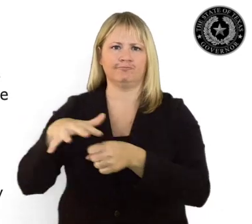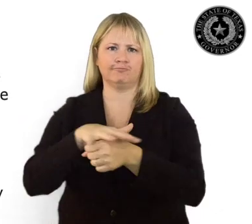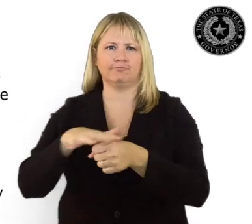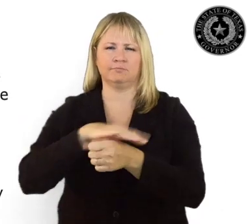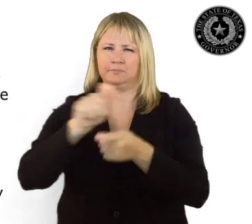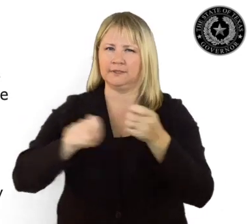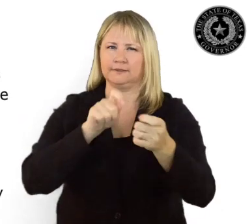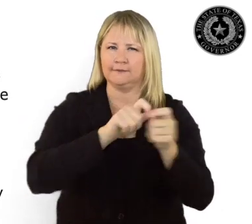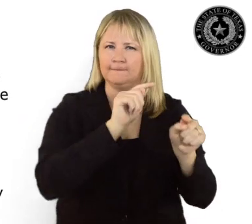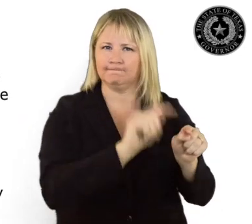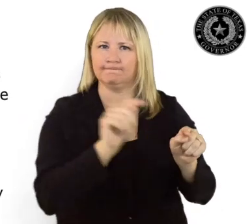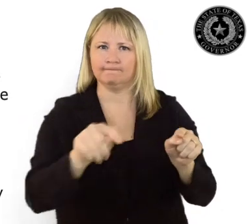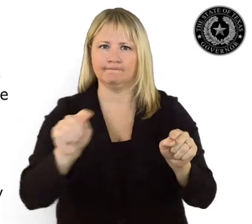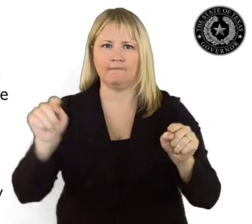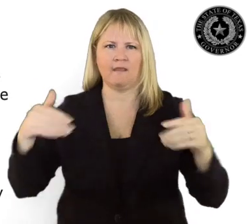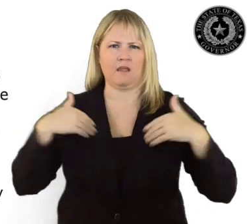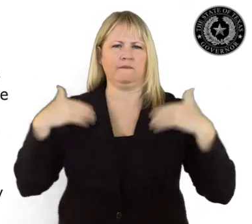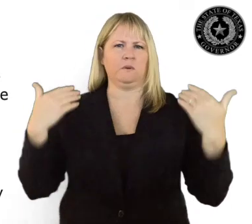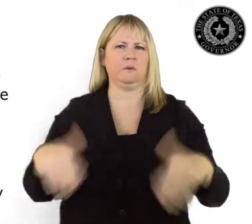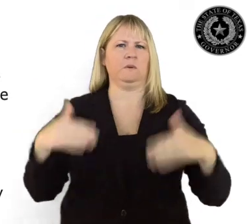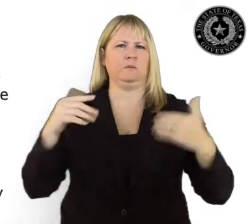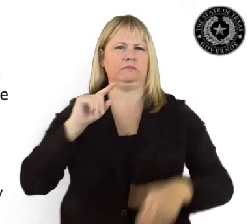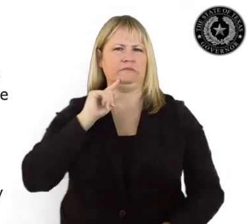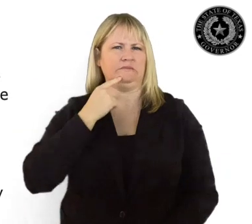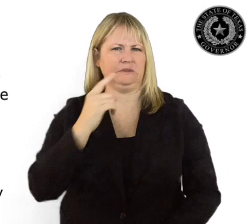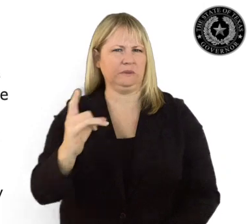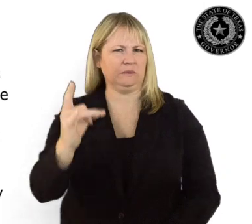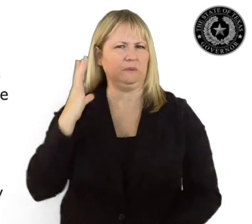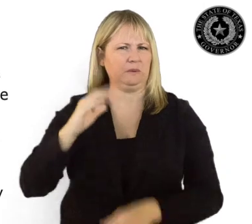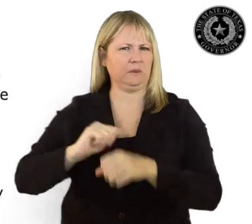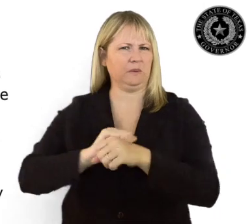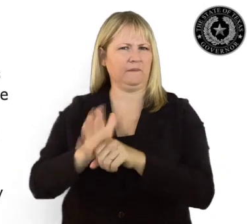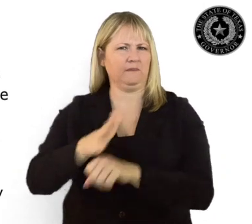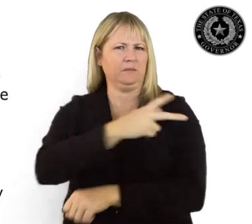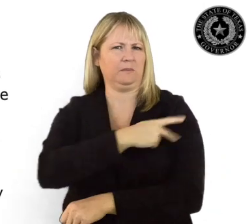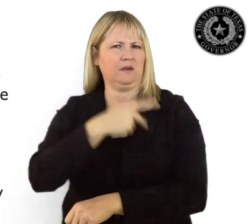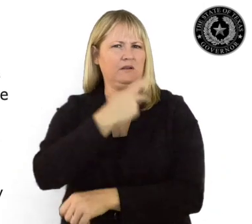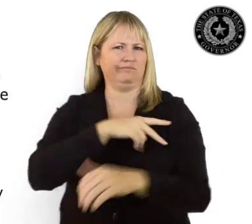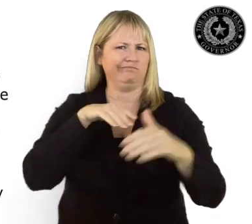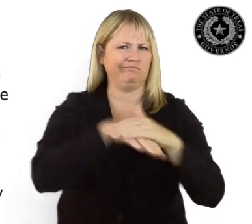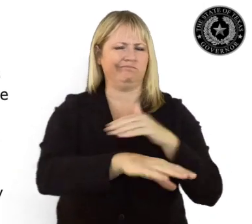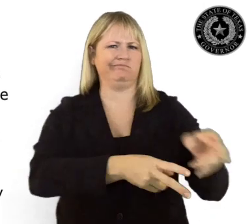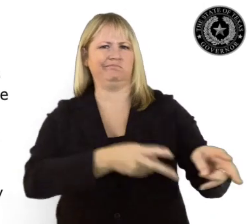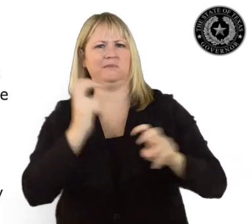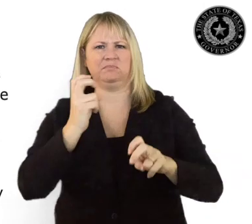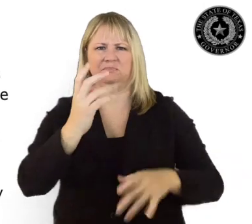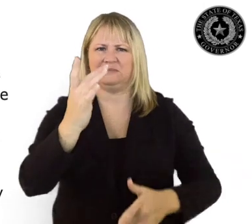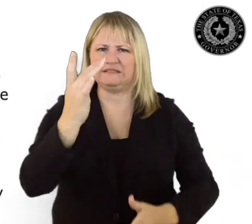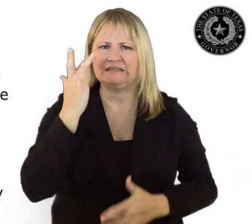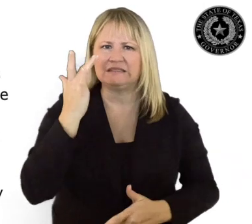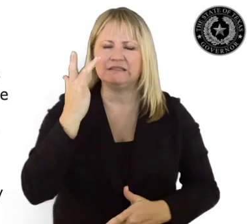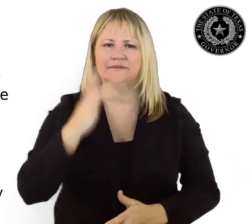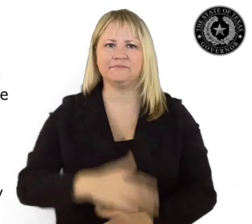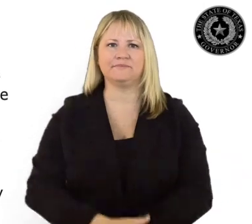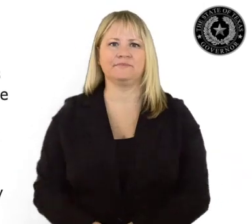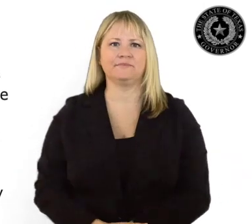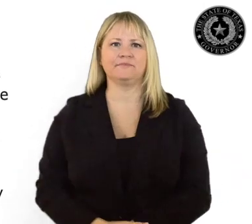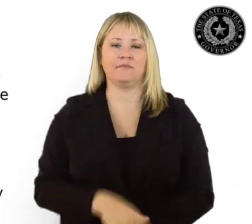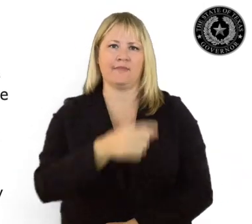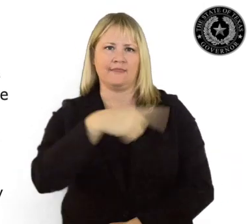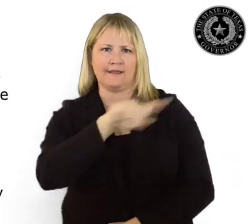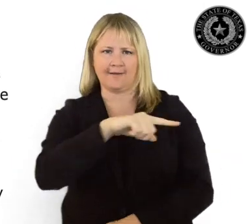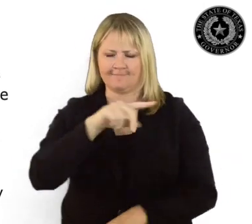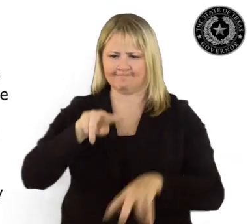COVID-19 hospitalized patients as a percentage of total hospital capacity exceeds 15%.